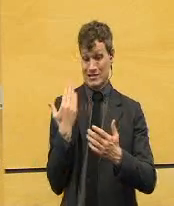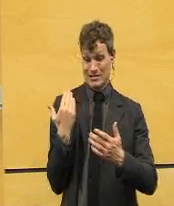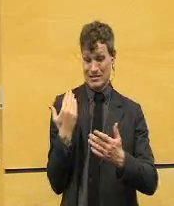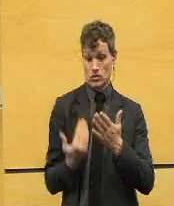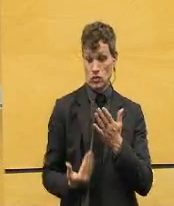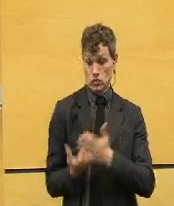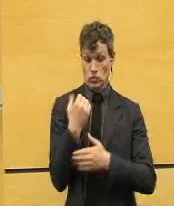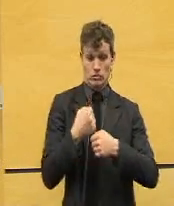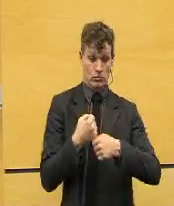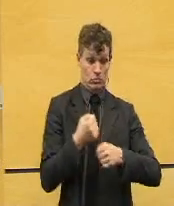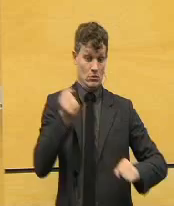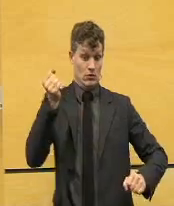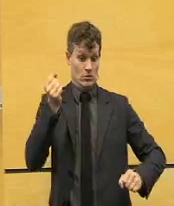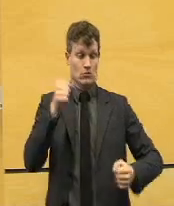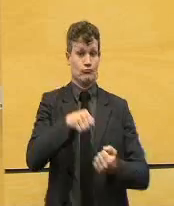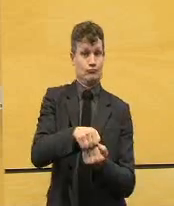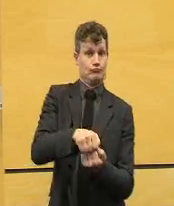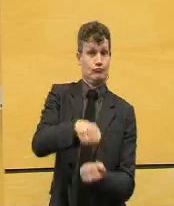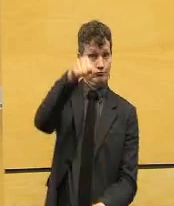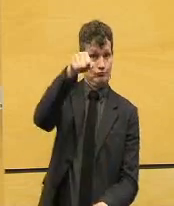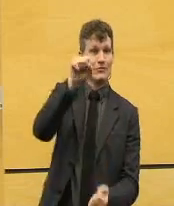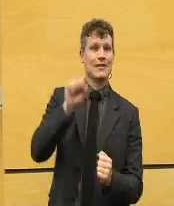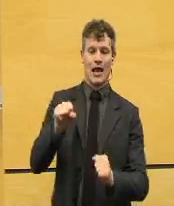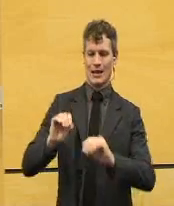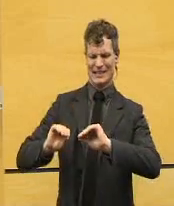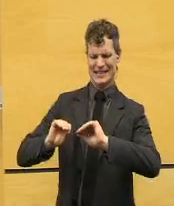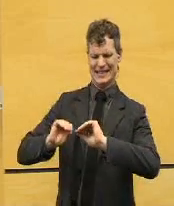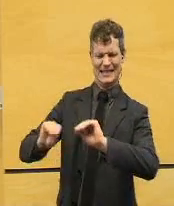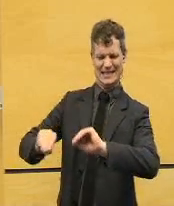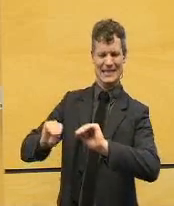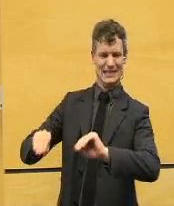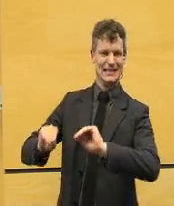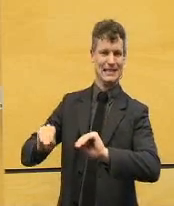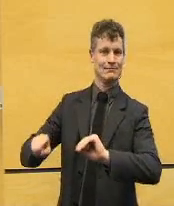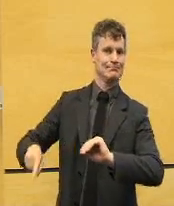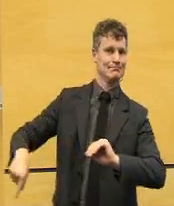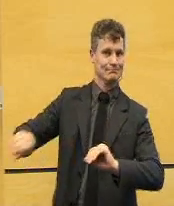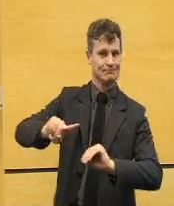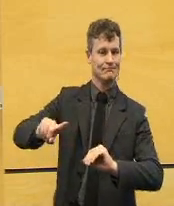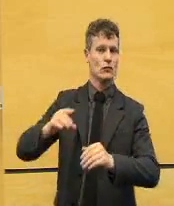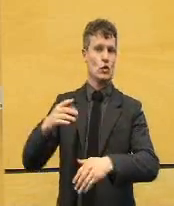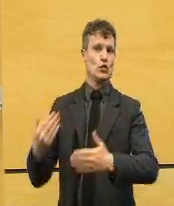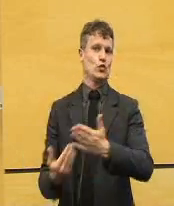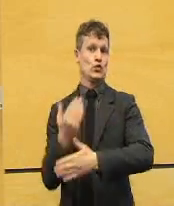for this act of empowerment of person with disability.